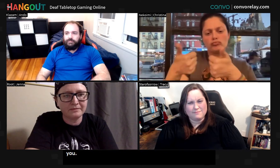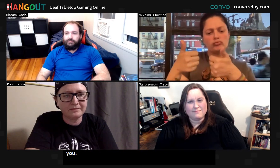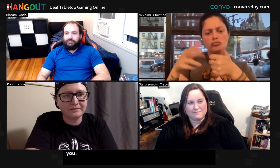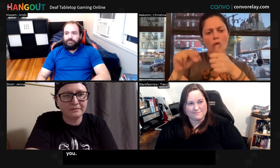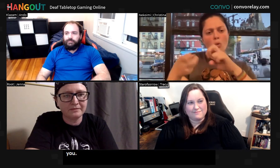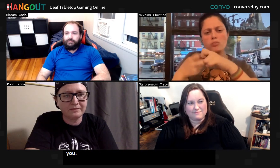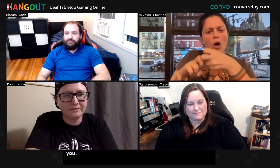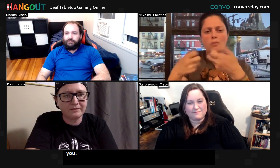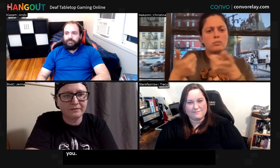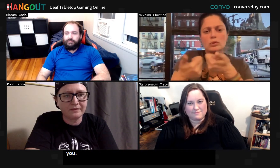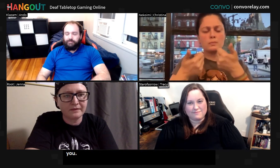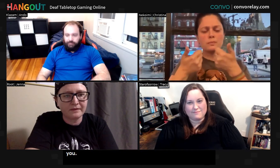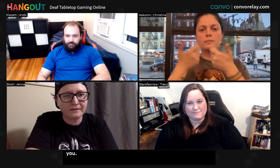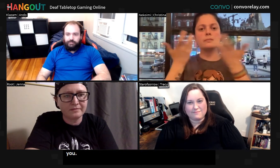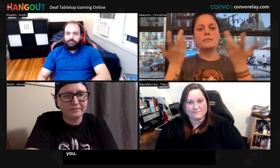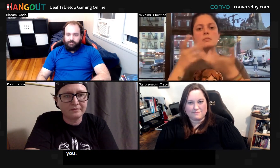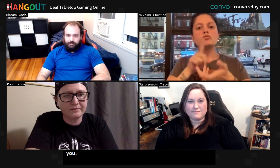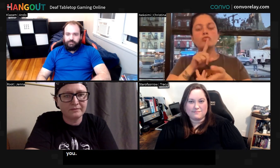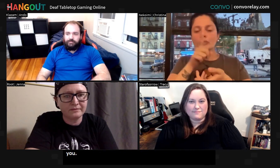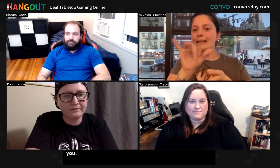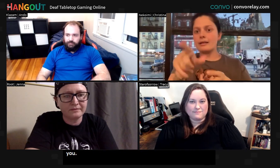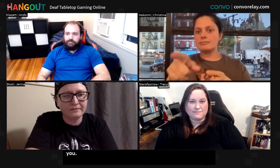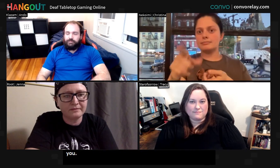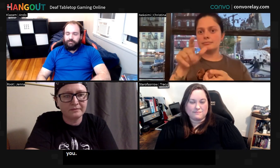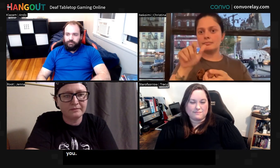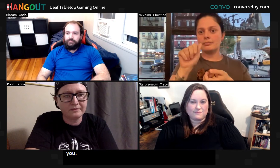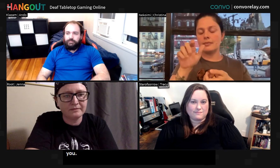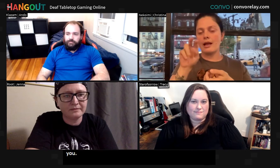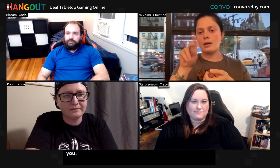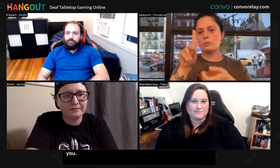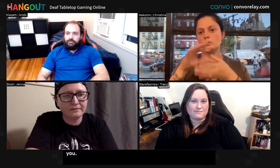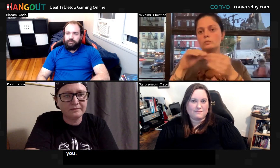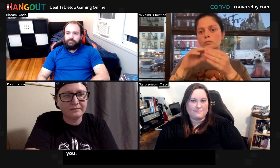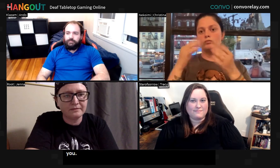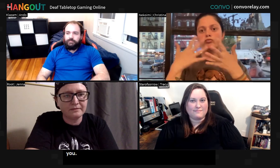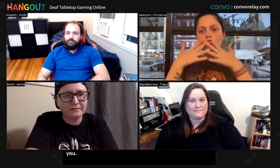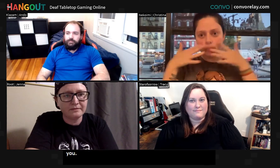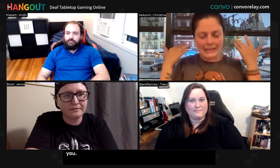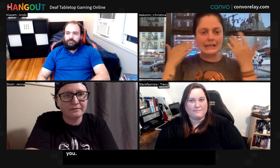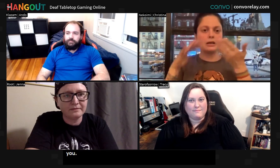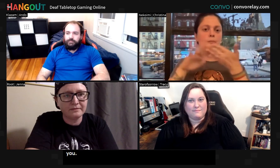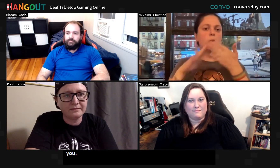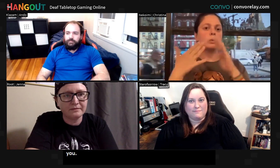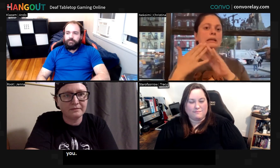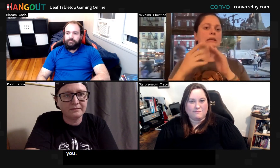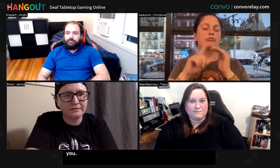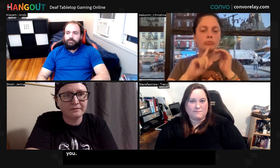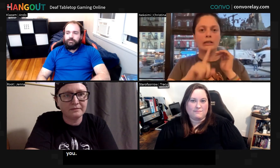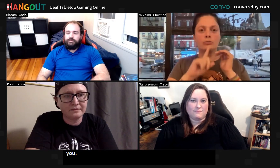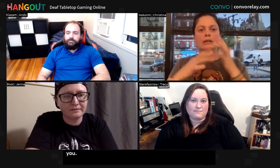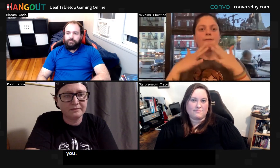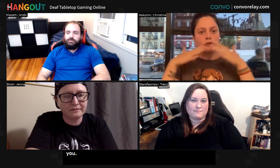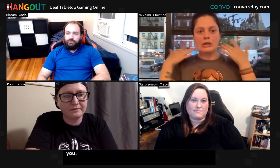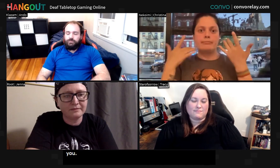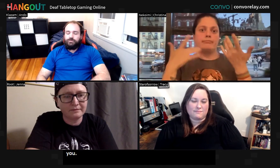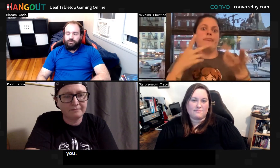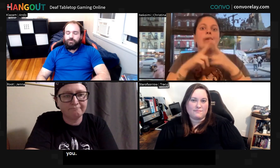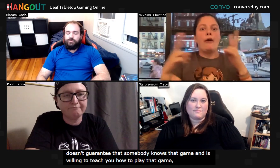that somebody knows that game and is willing to teach you how to play that game. Just like Ando mentioned, the community really is